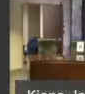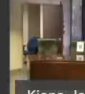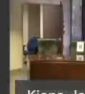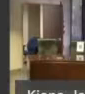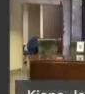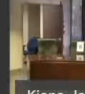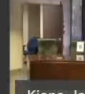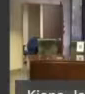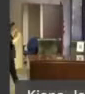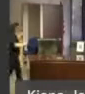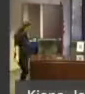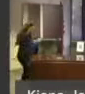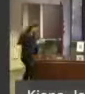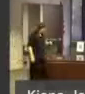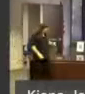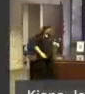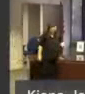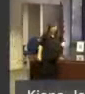Norman Boyd. Here.